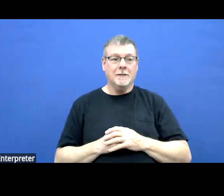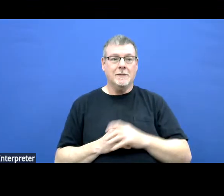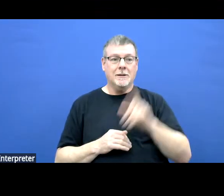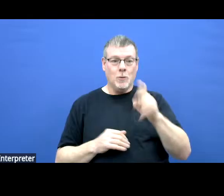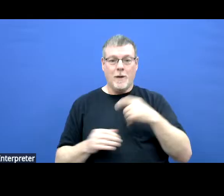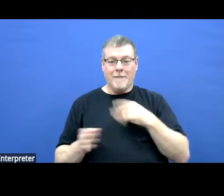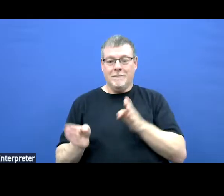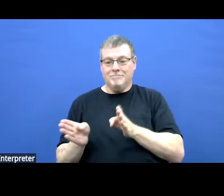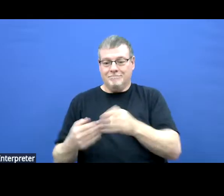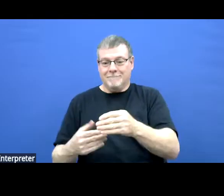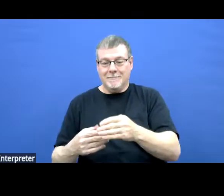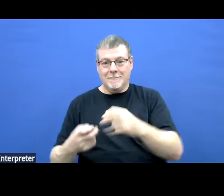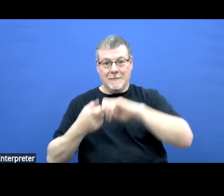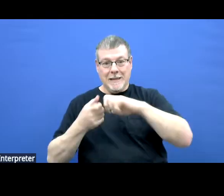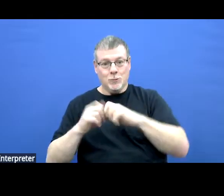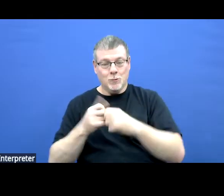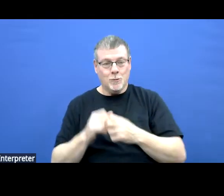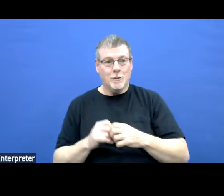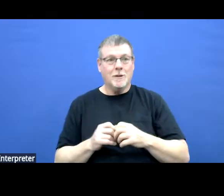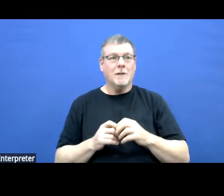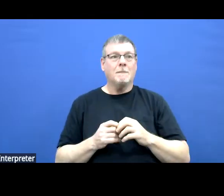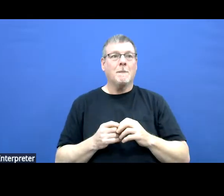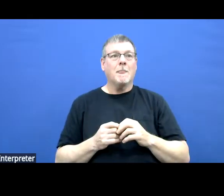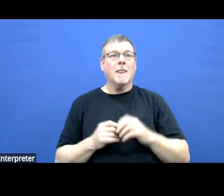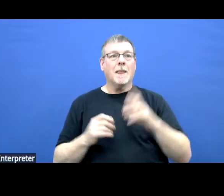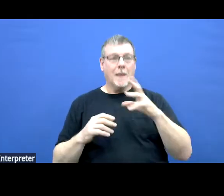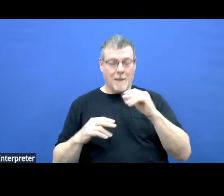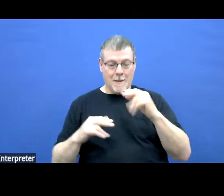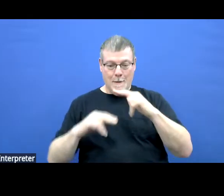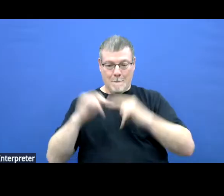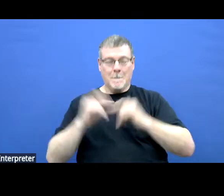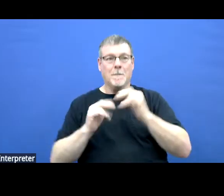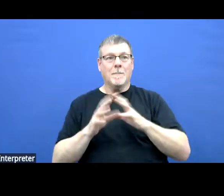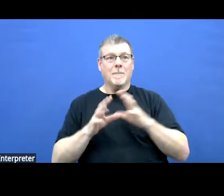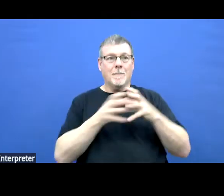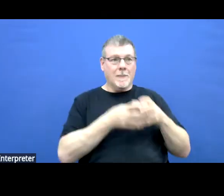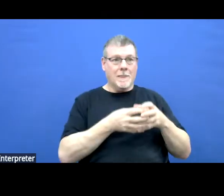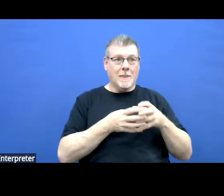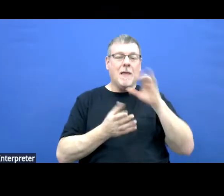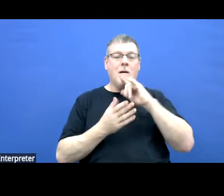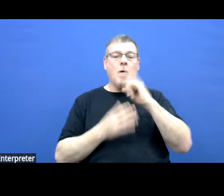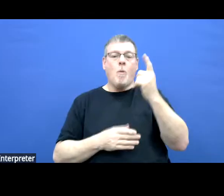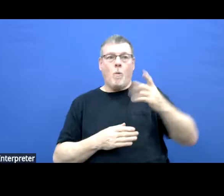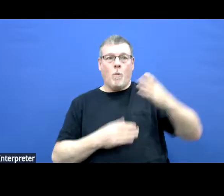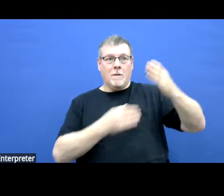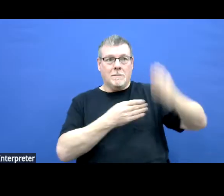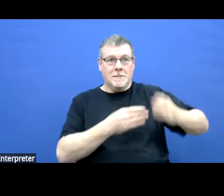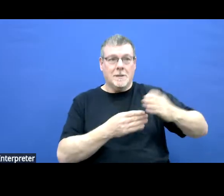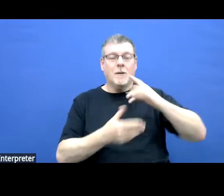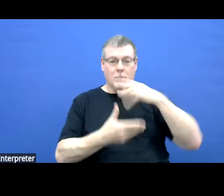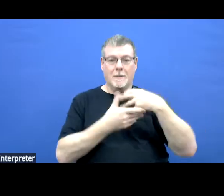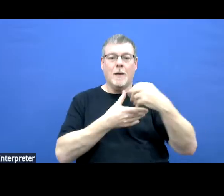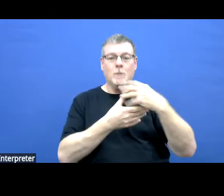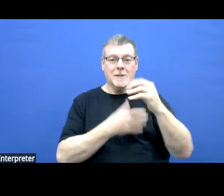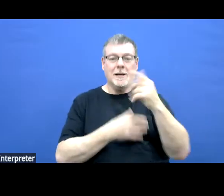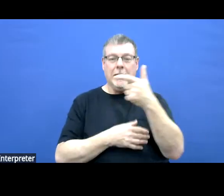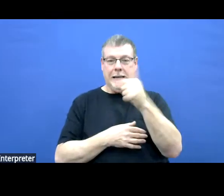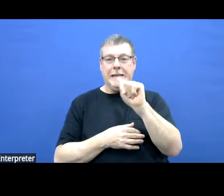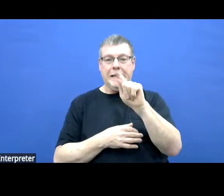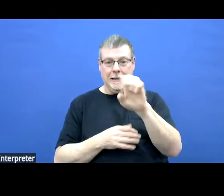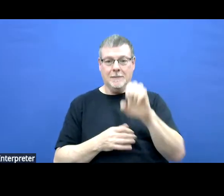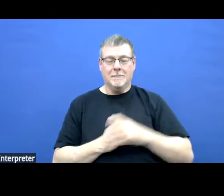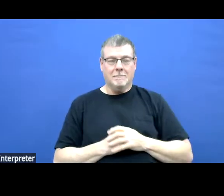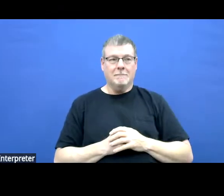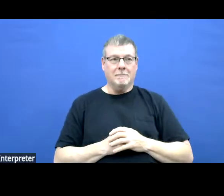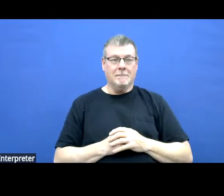containment issues. So You have grades is great. the building, and then one side would be the outside game.